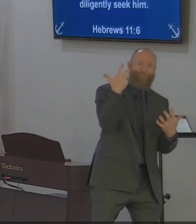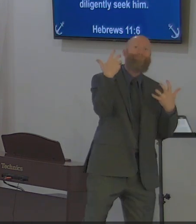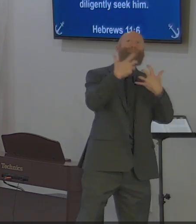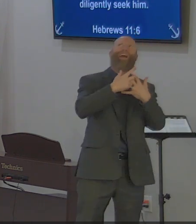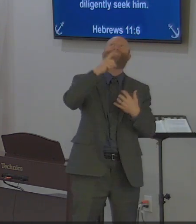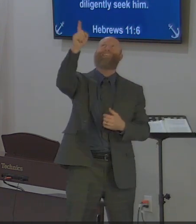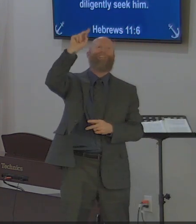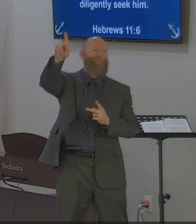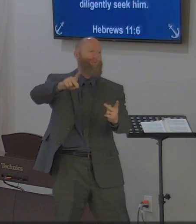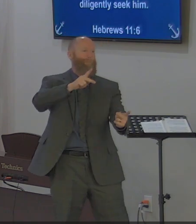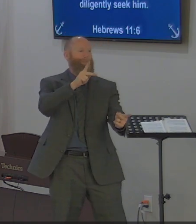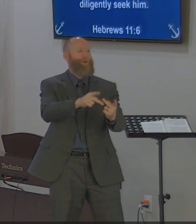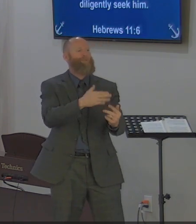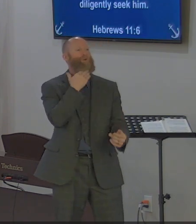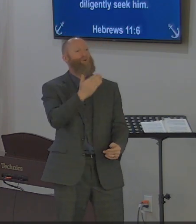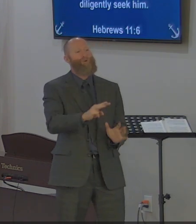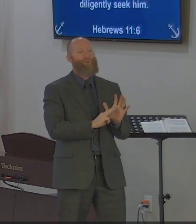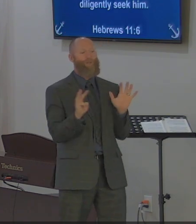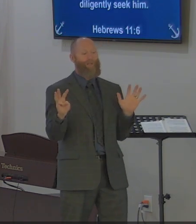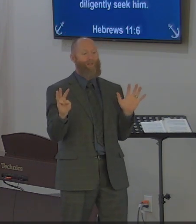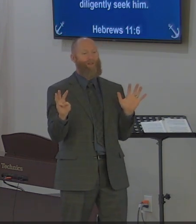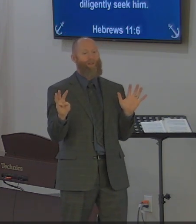and acceptable and perfect will of God.